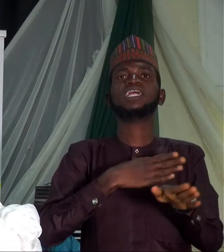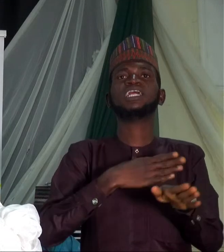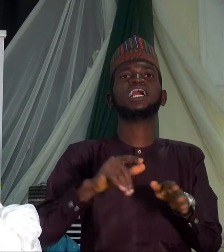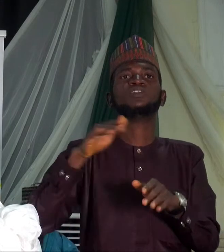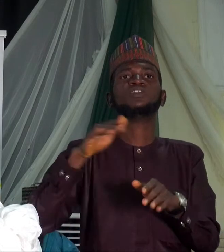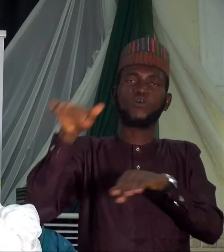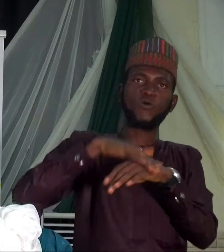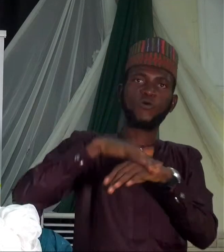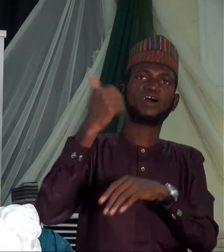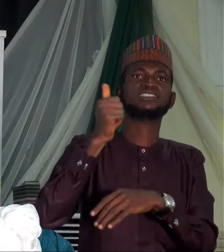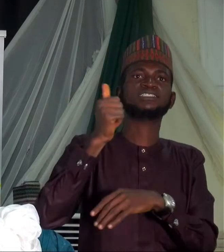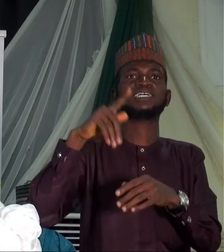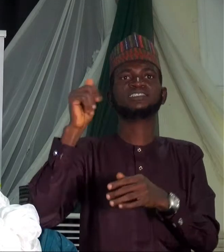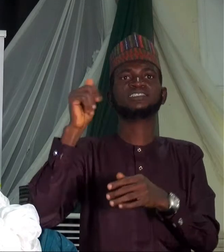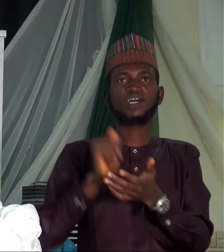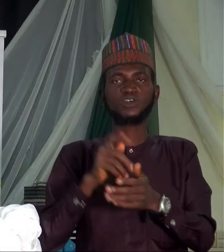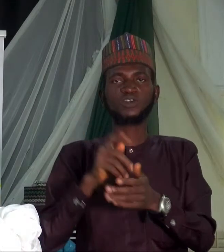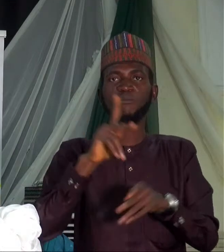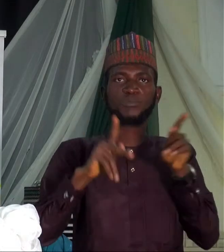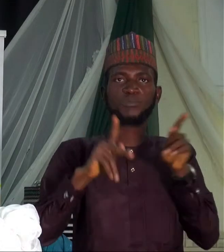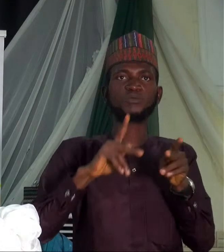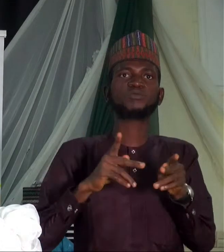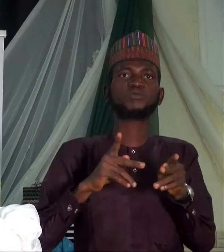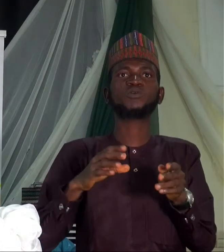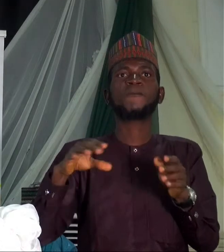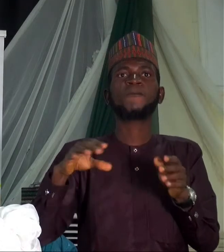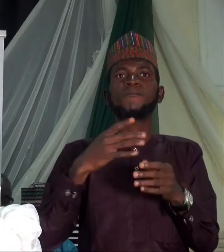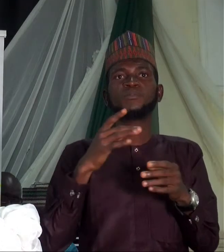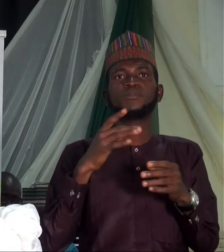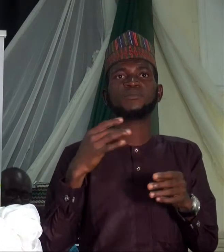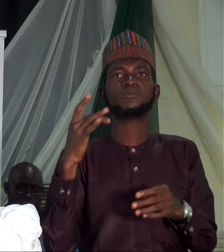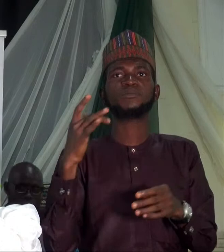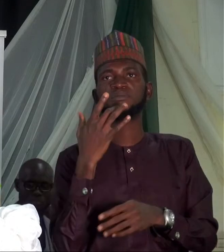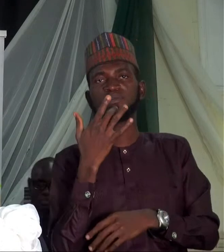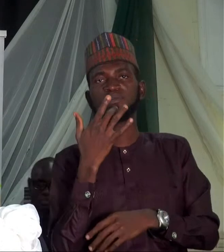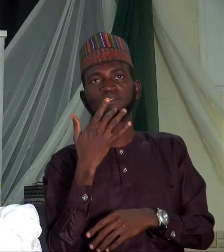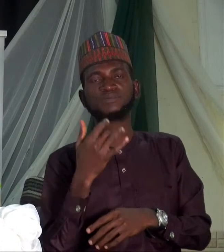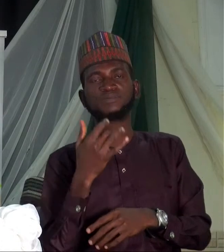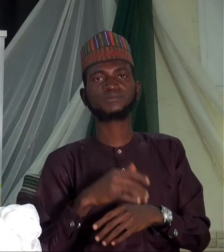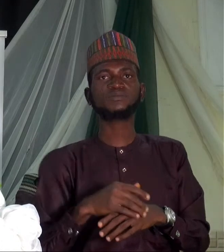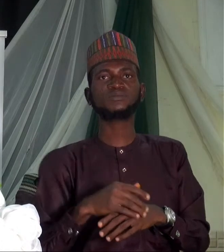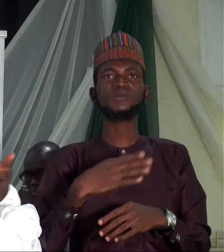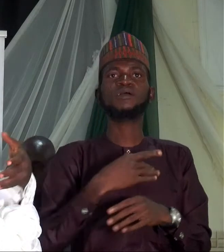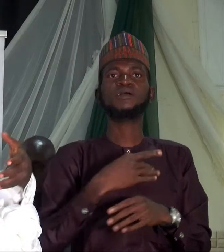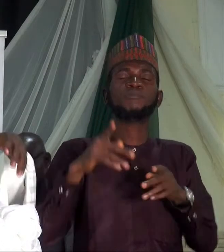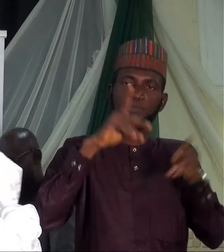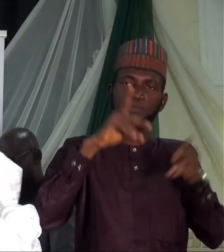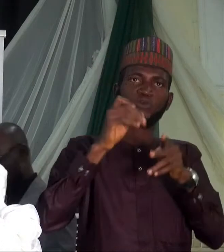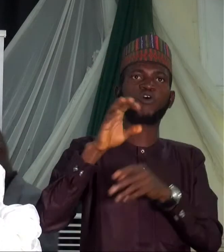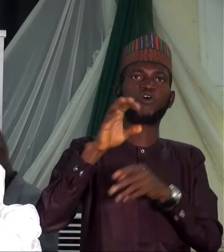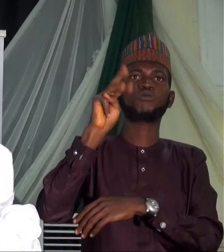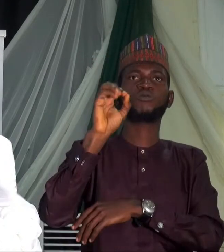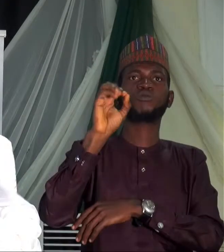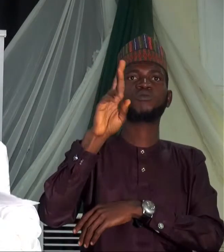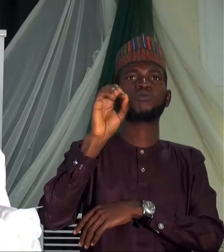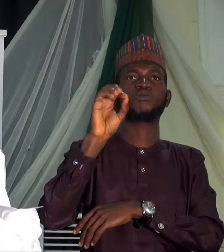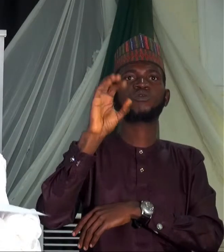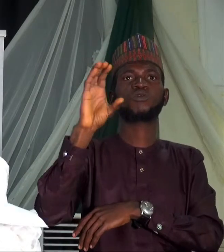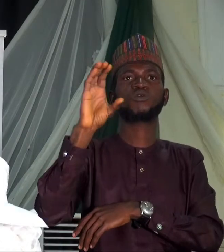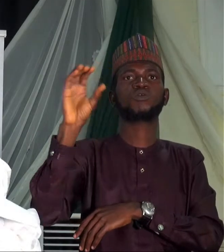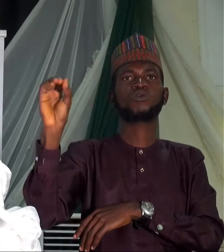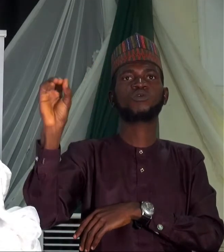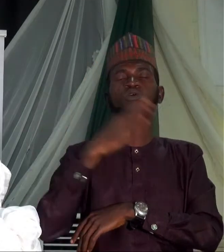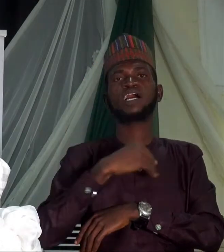standing in solidarity and grief with the people of Morocco and Libya at this trying period. And by the same